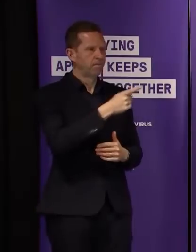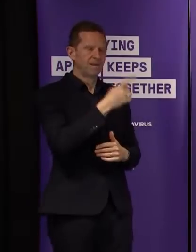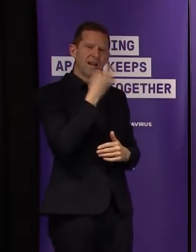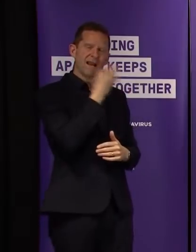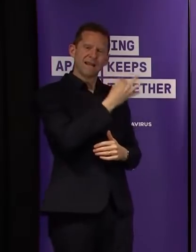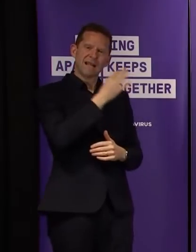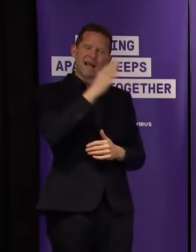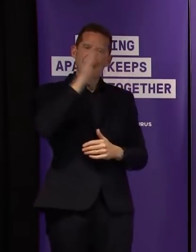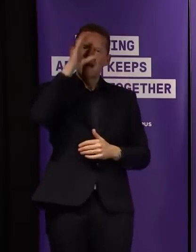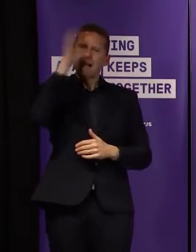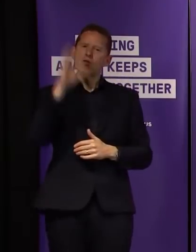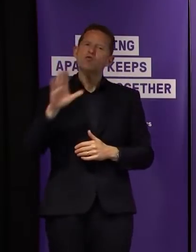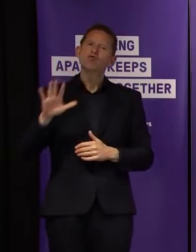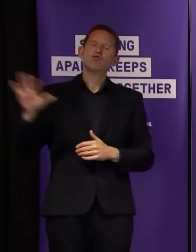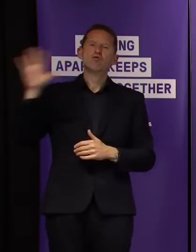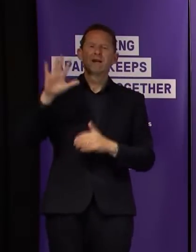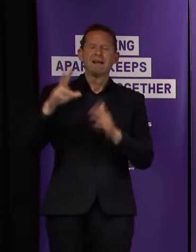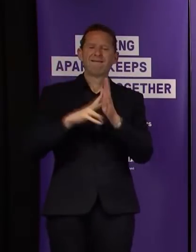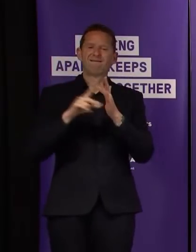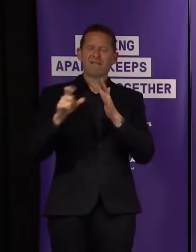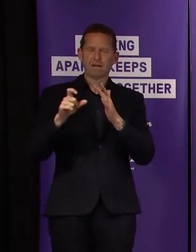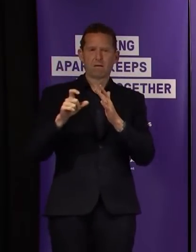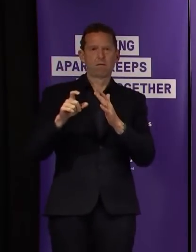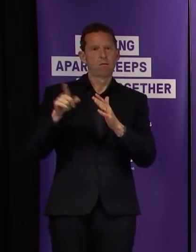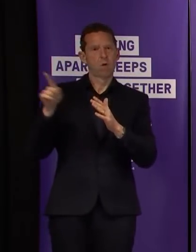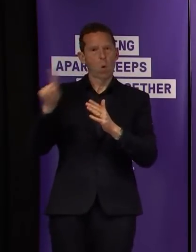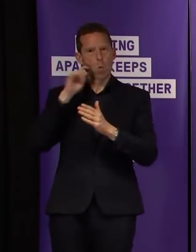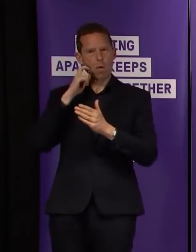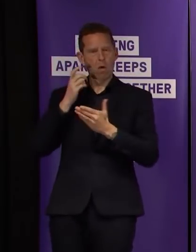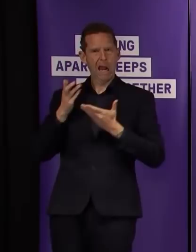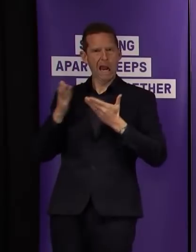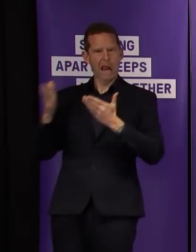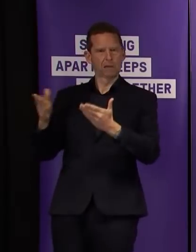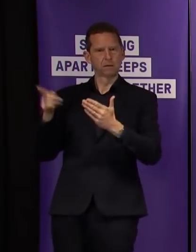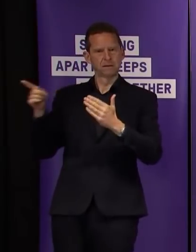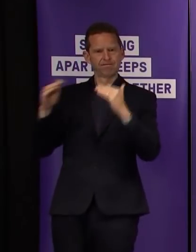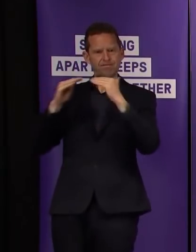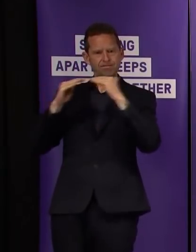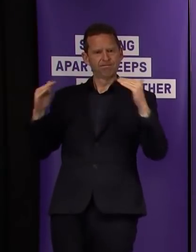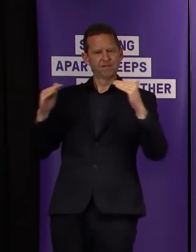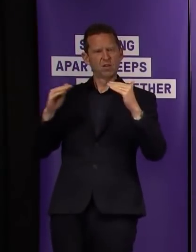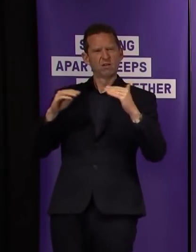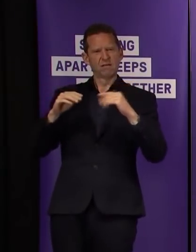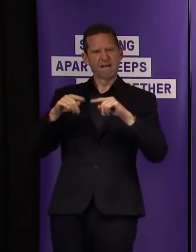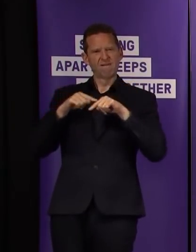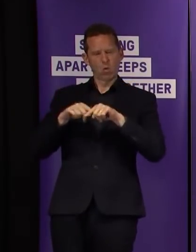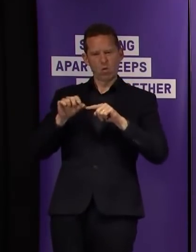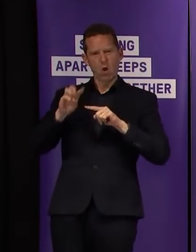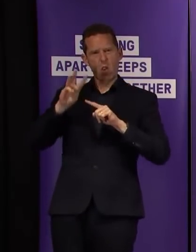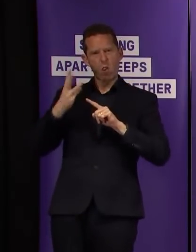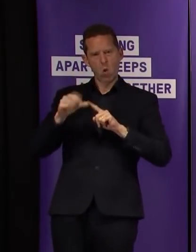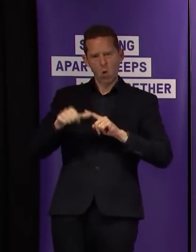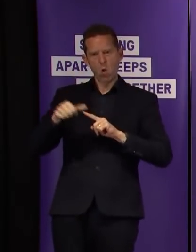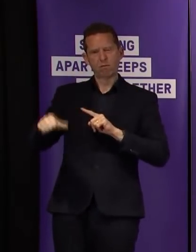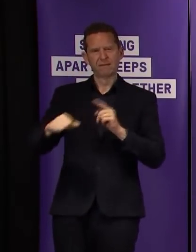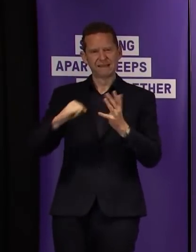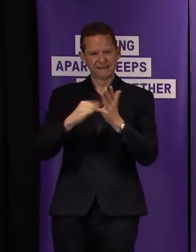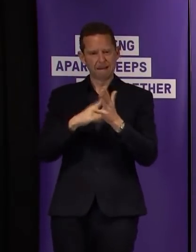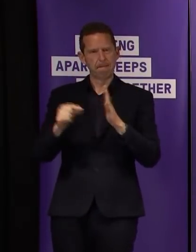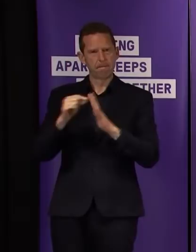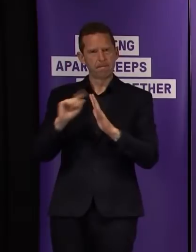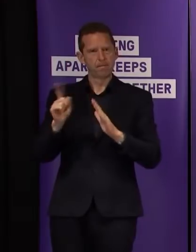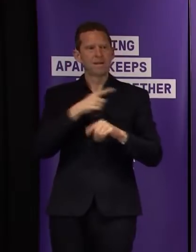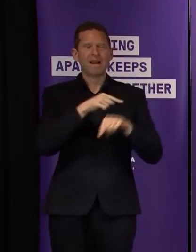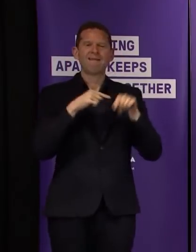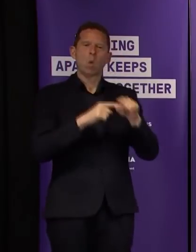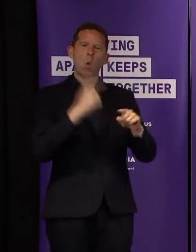potential to move to the third step. What are some of the trigger points that could get regional Victoria there? They're really about those case numbers and those average case numbers per day over